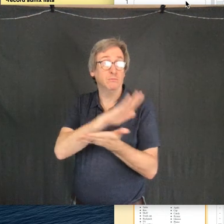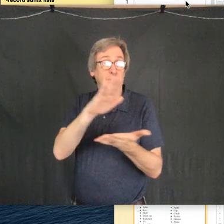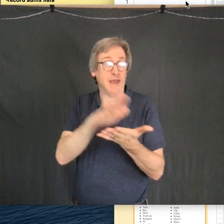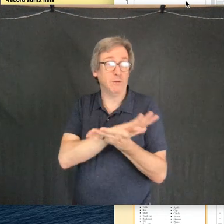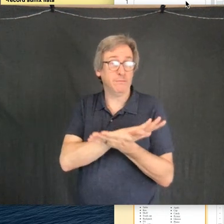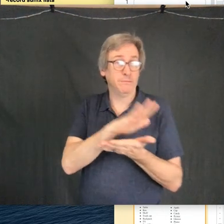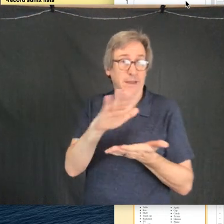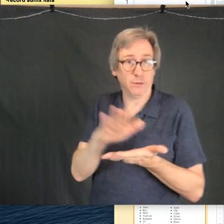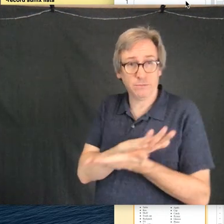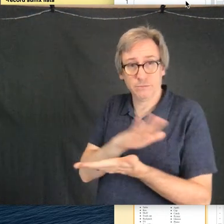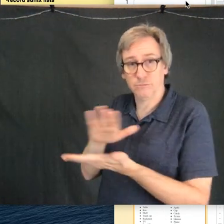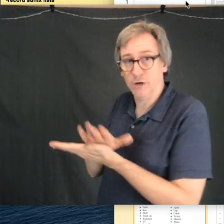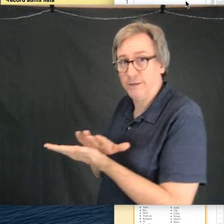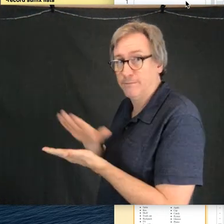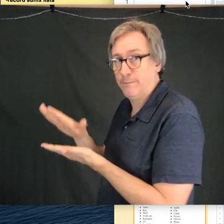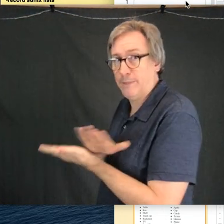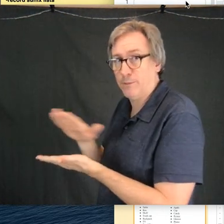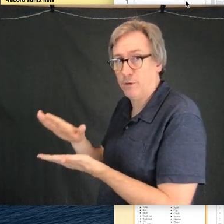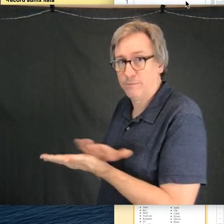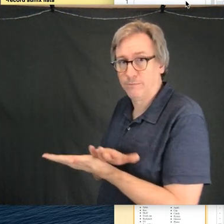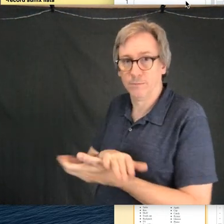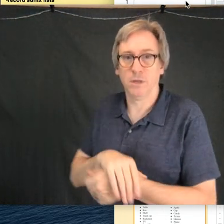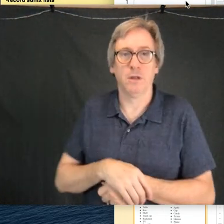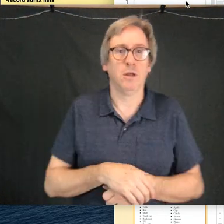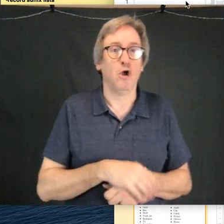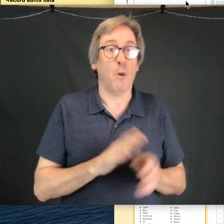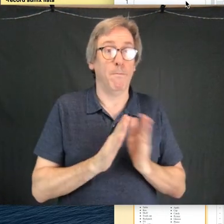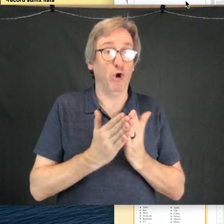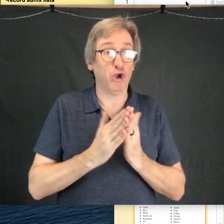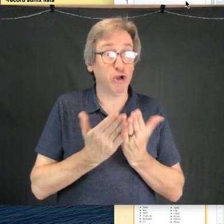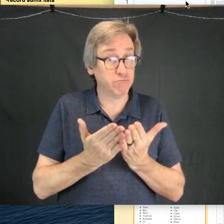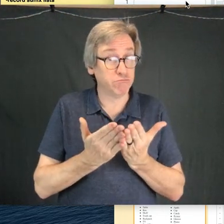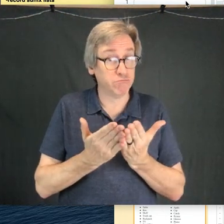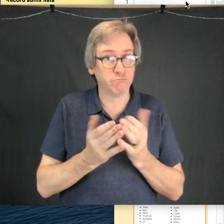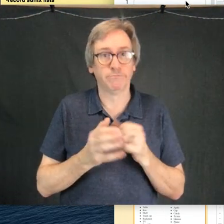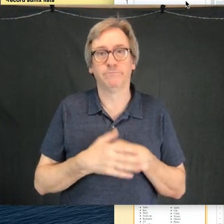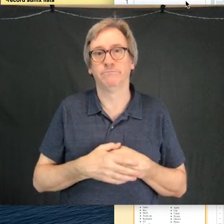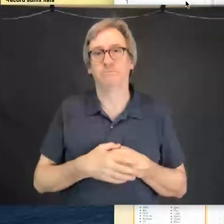Paper. We know that one. Paper, right? Paper. Book.